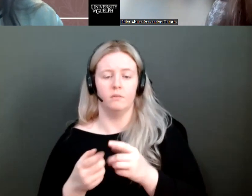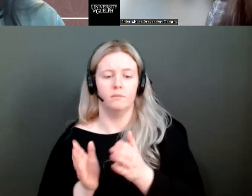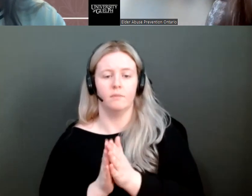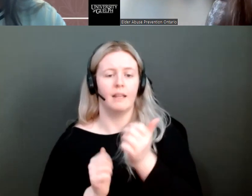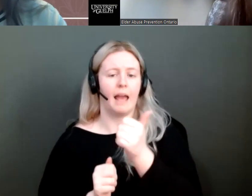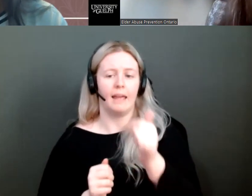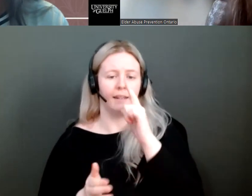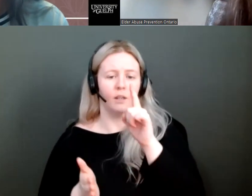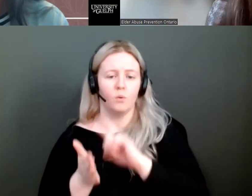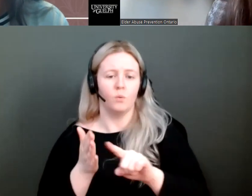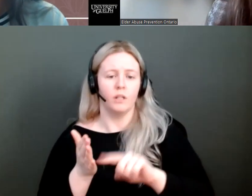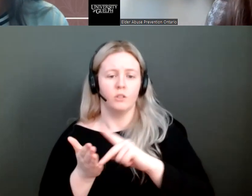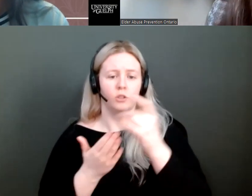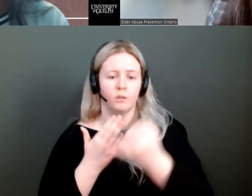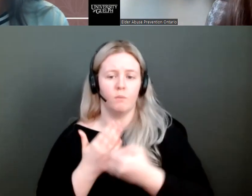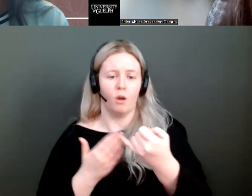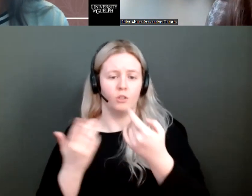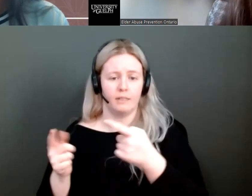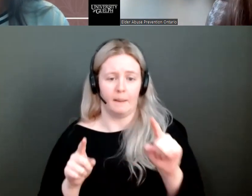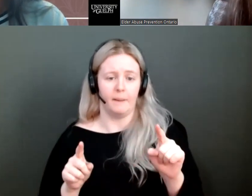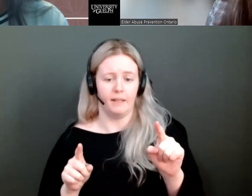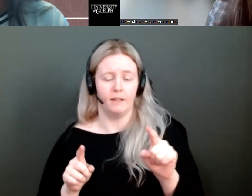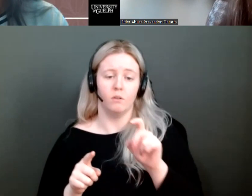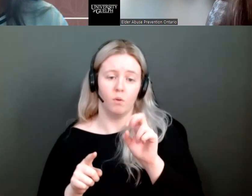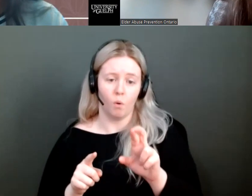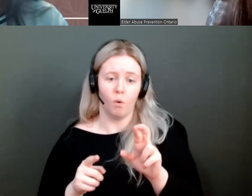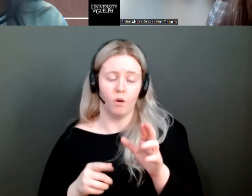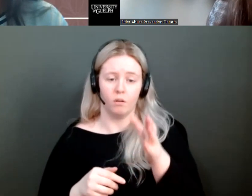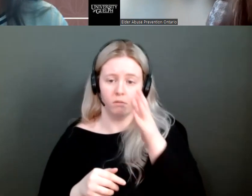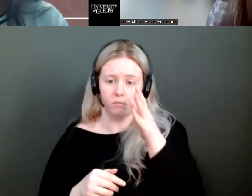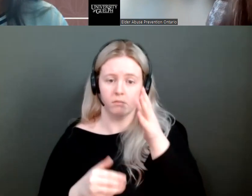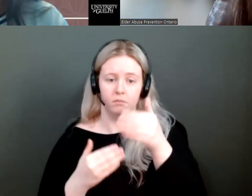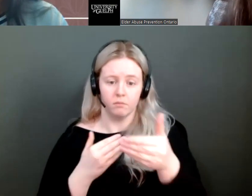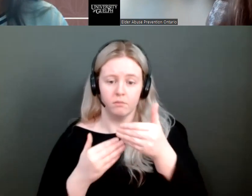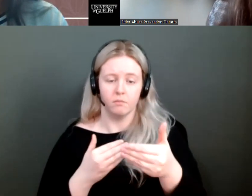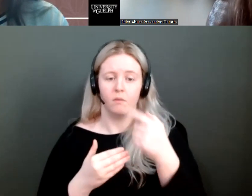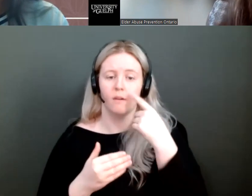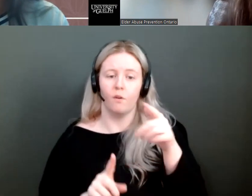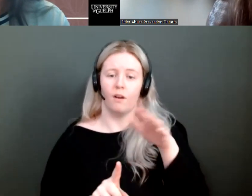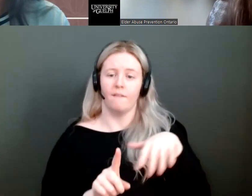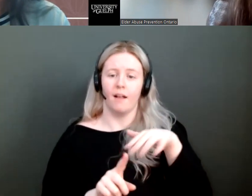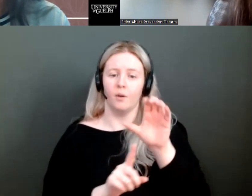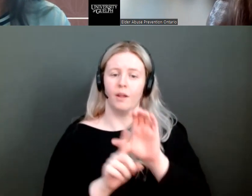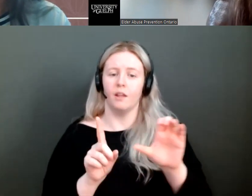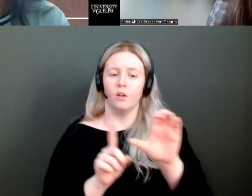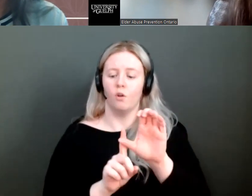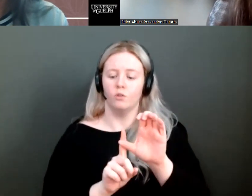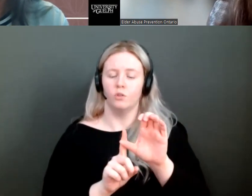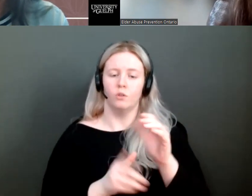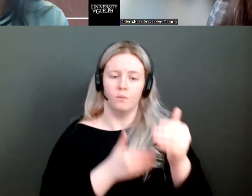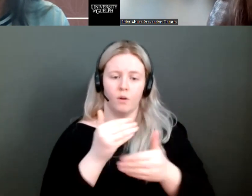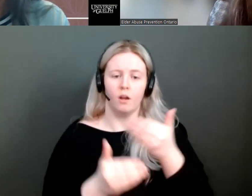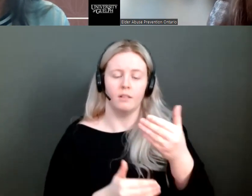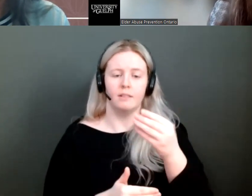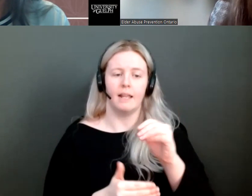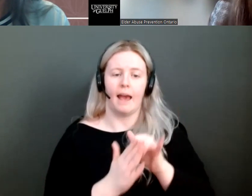projects currently going on or planned to evaluate the cultural norms and their contributions in femicide